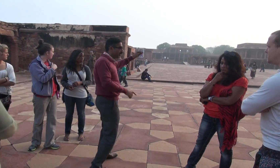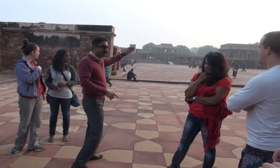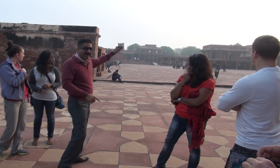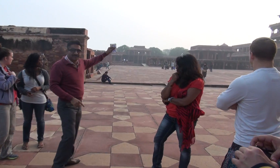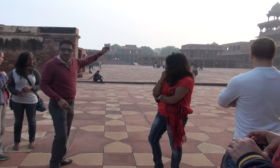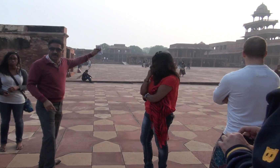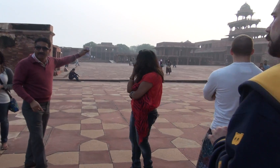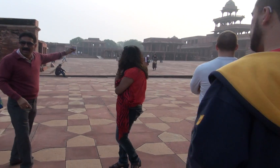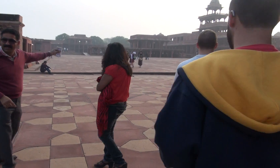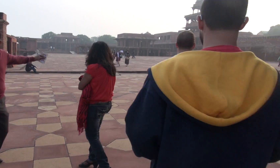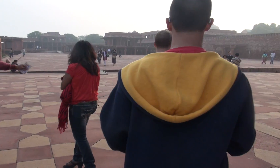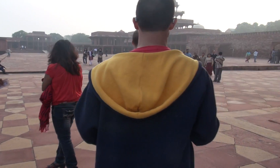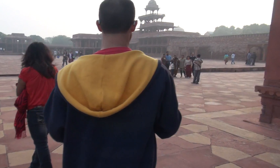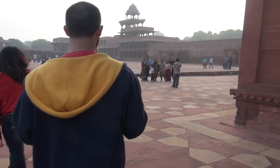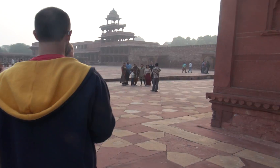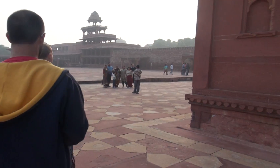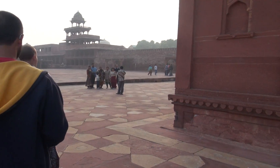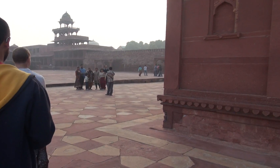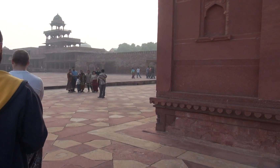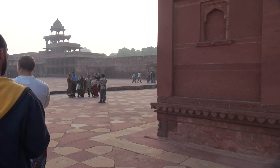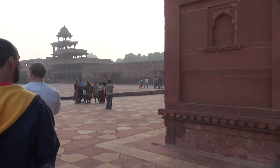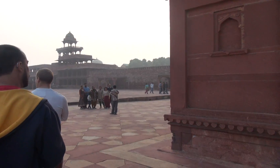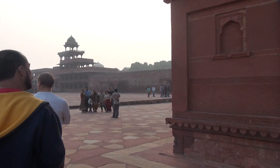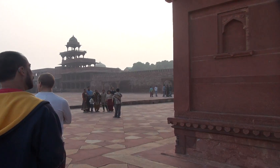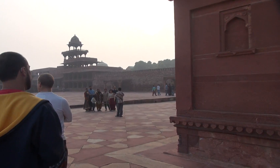you see the 5-storied palace.